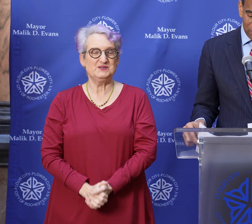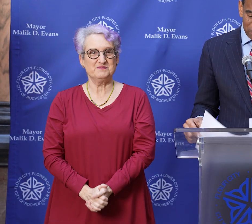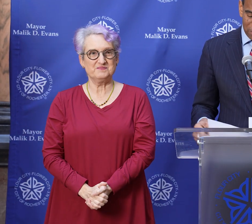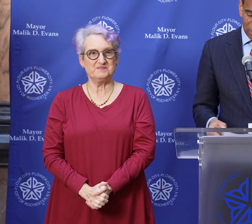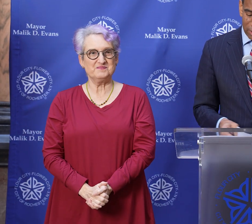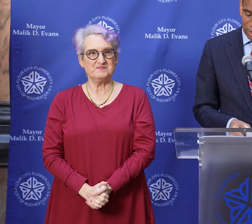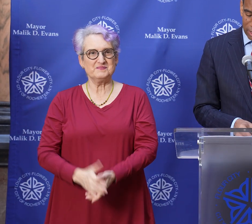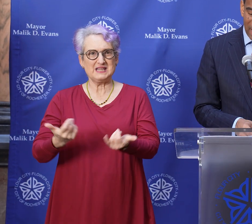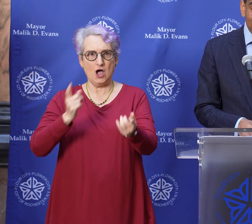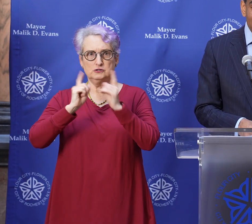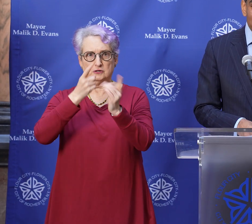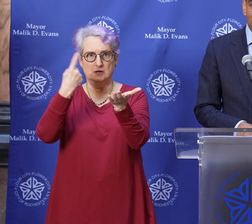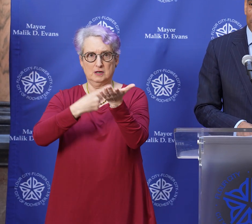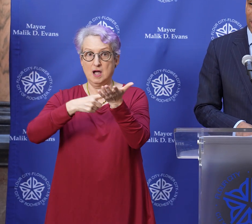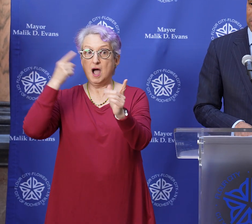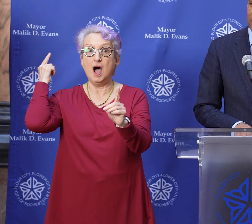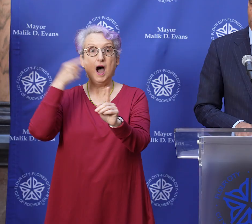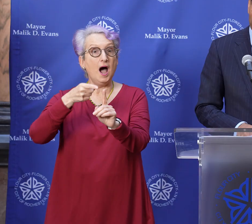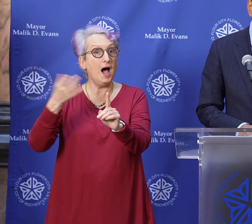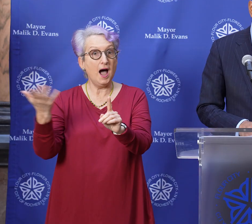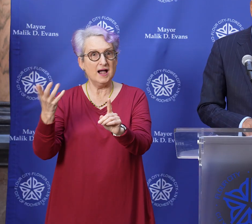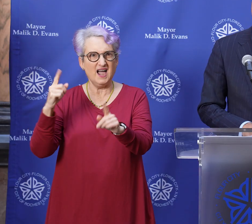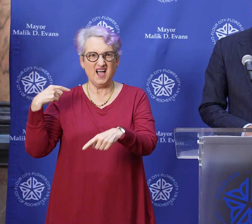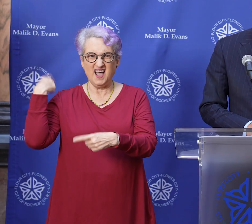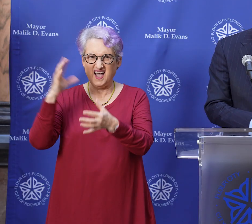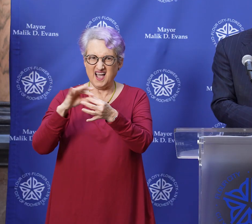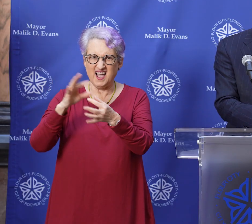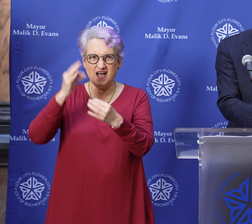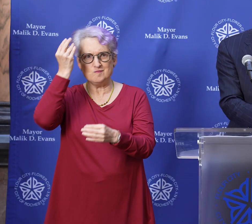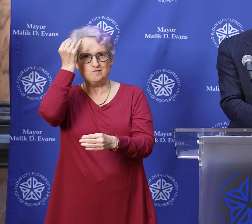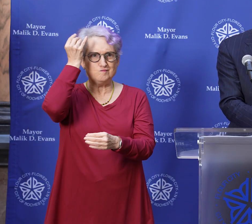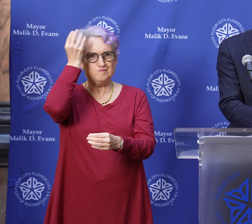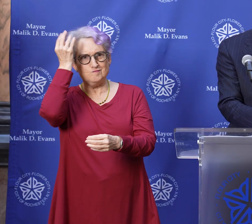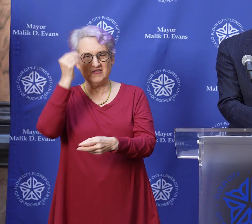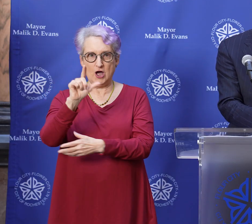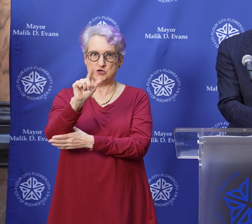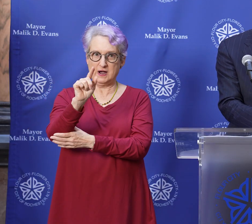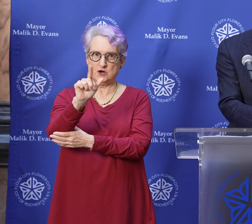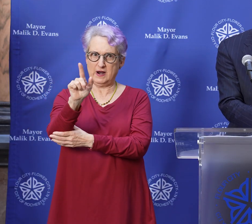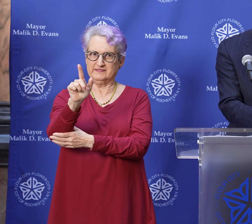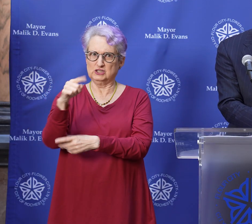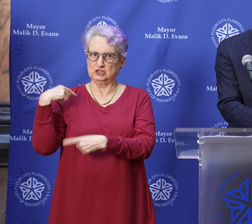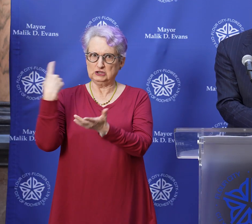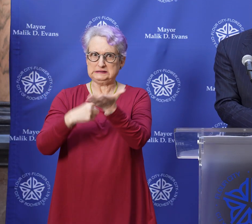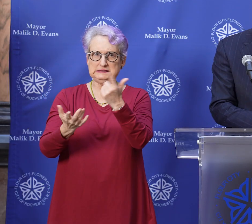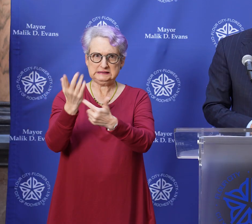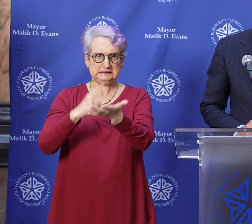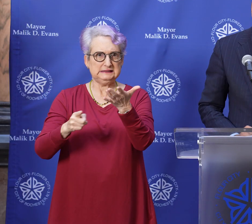something that actually I've been thinking about since 2021, and it's a great way to kick off